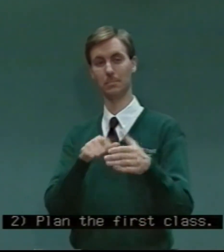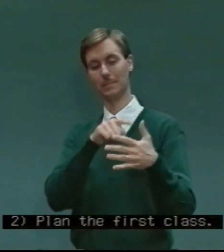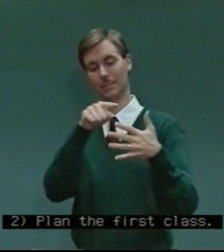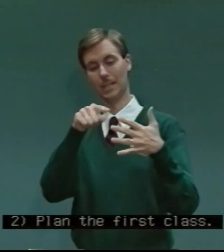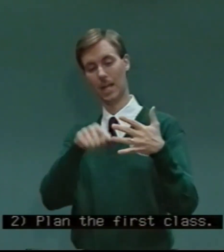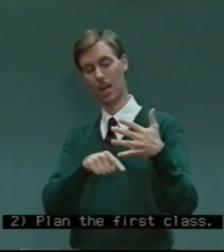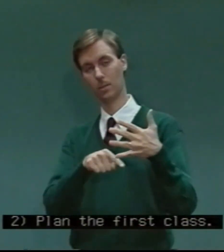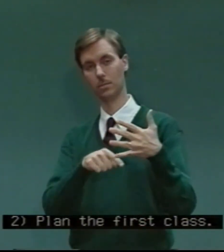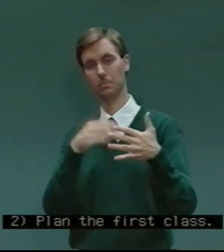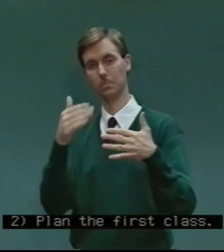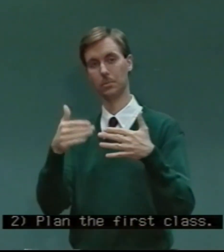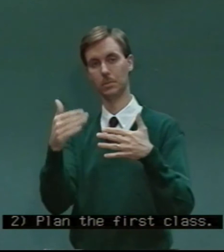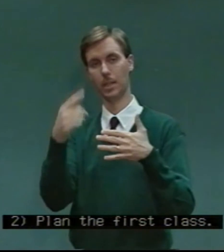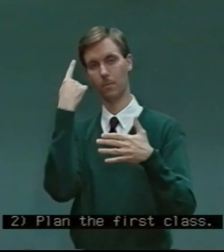Second, plan the first class